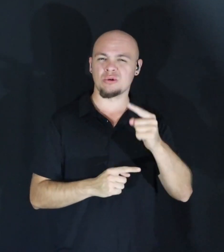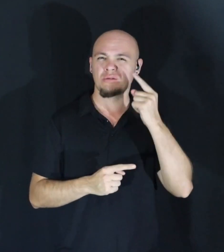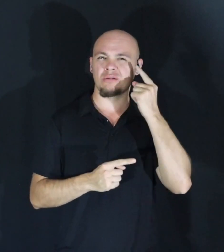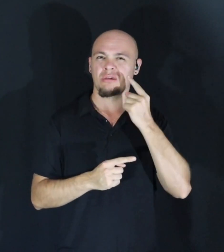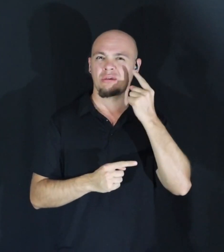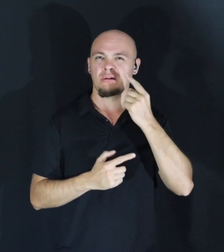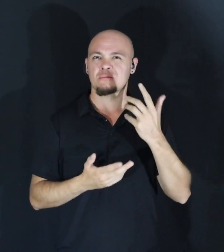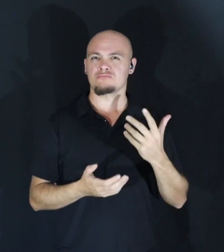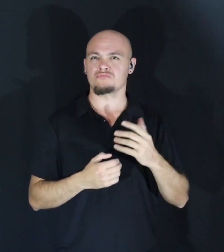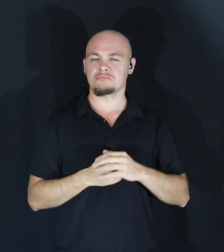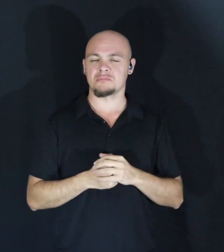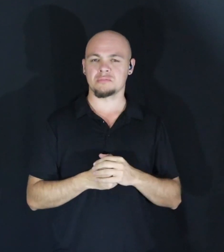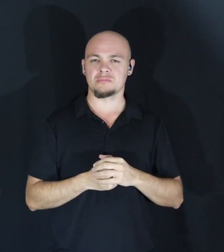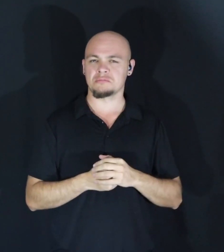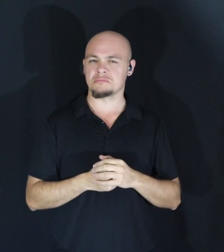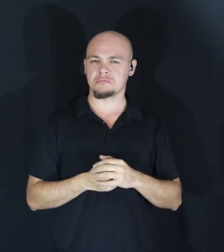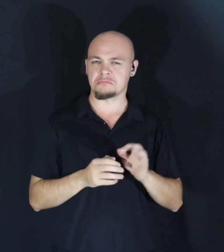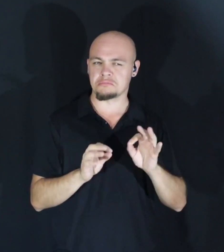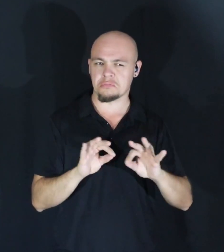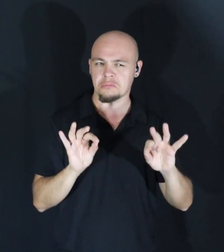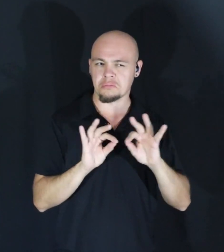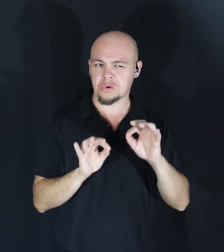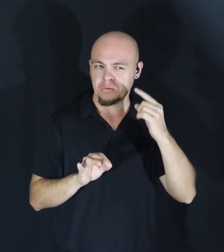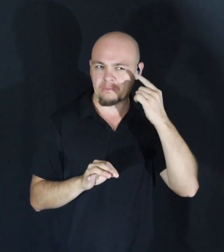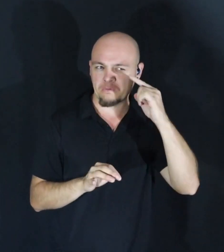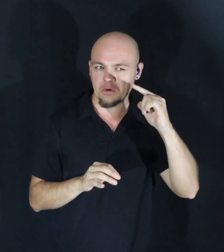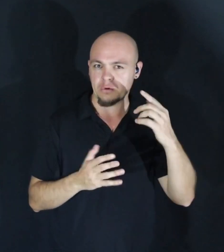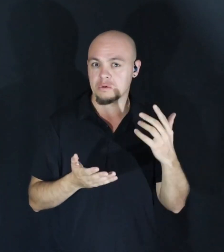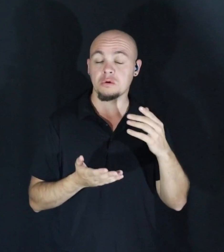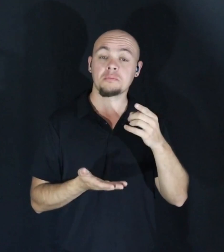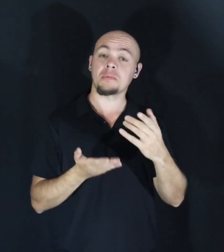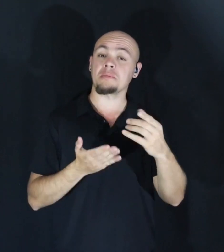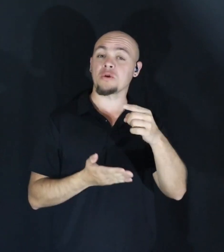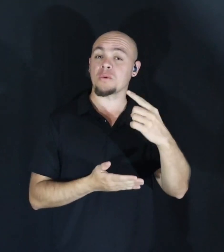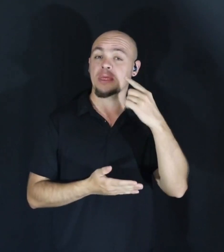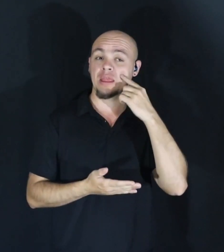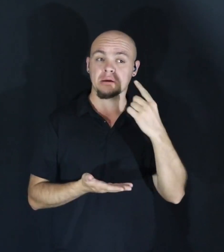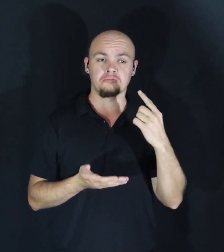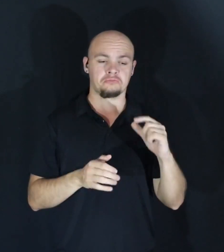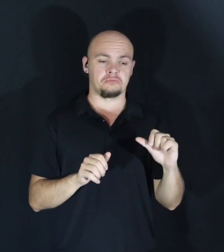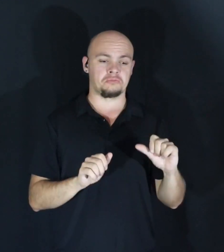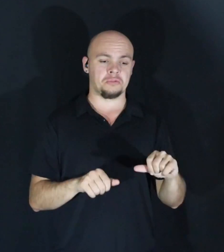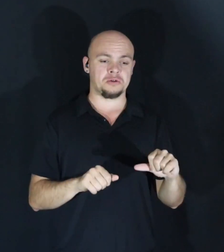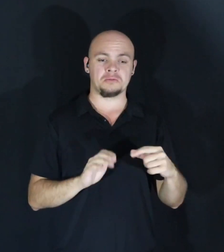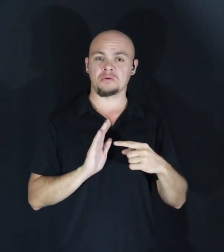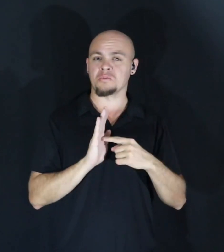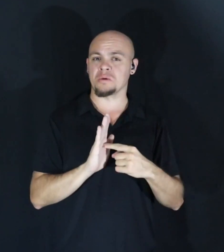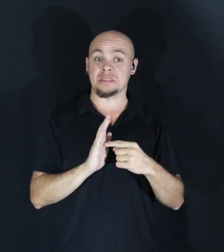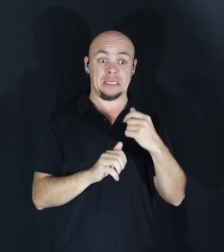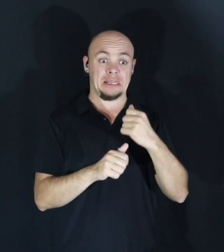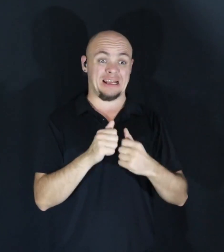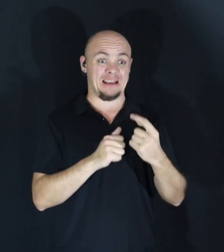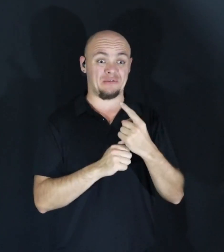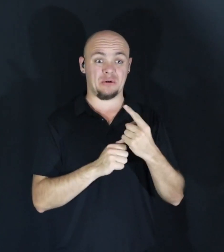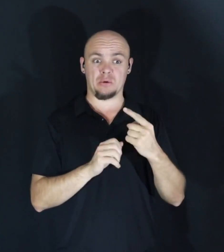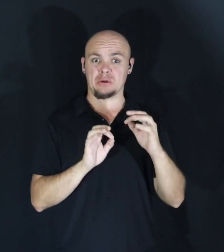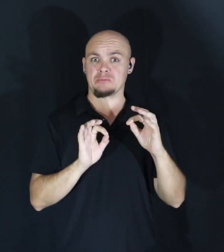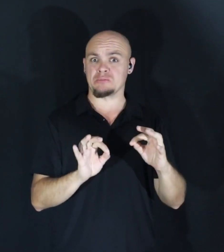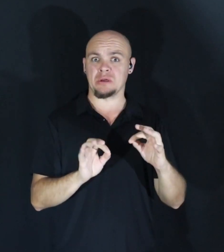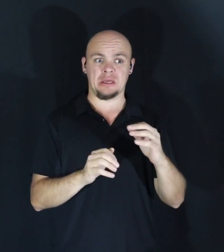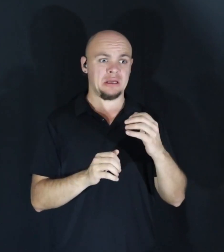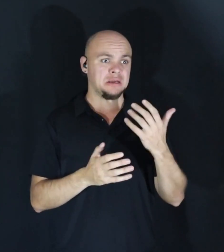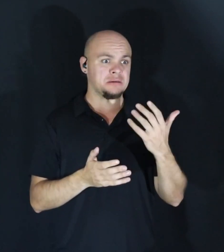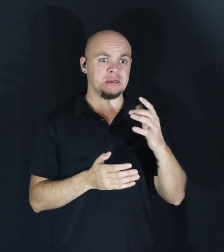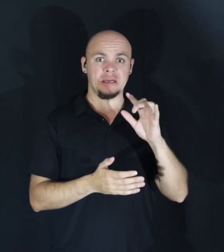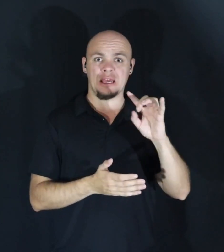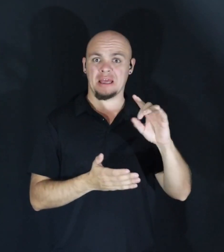yourself, why does that matter? Or perhaps, is it even possible to represent everyone when there are close to 8